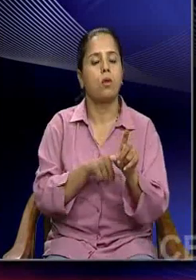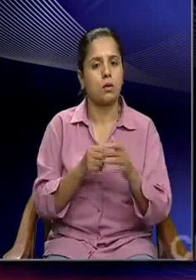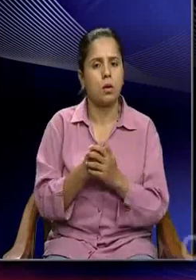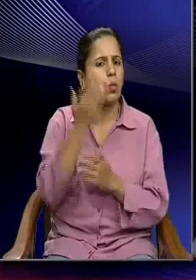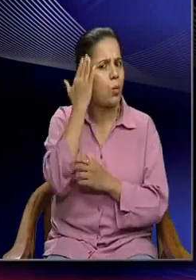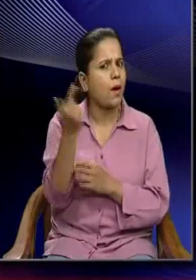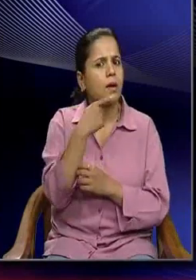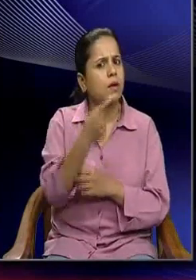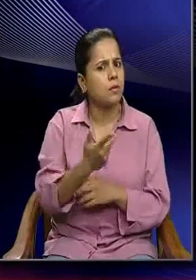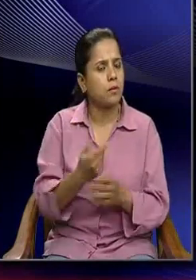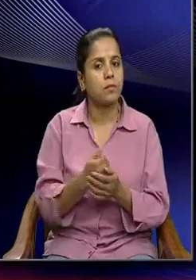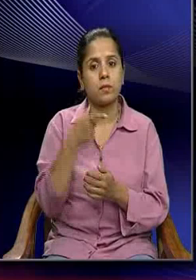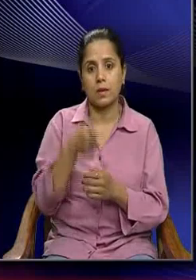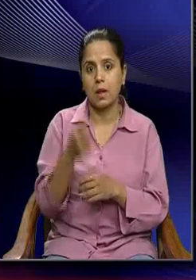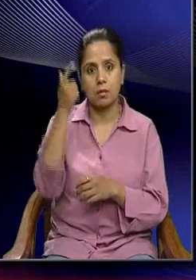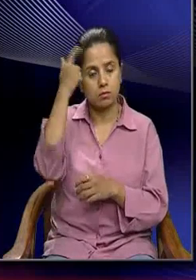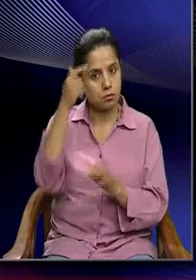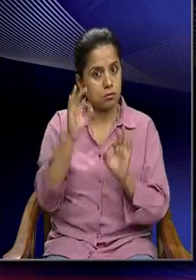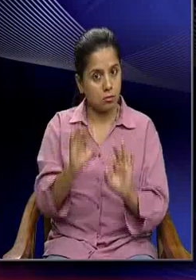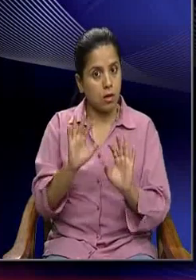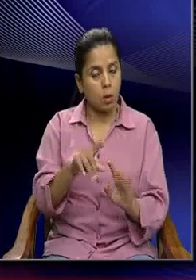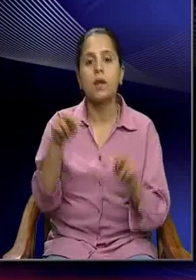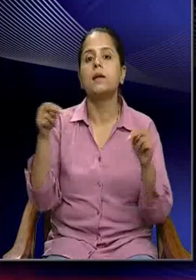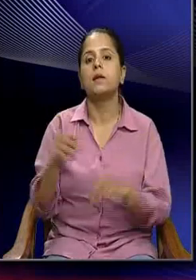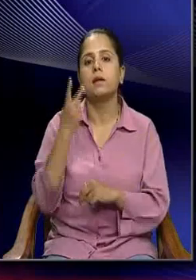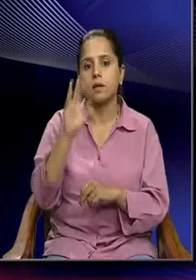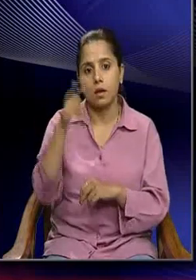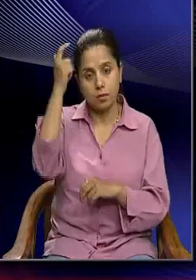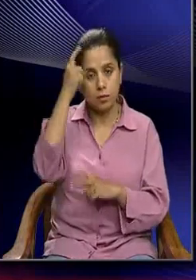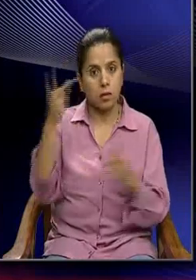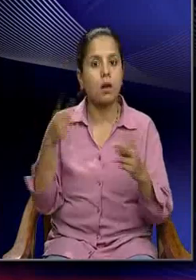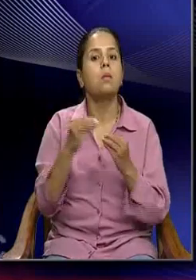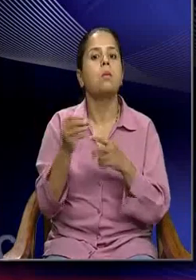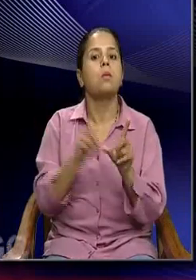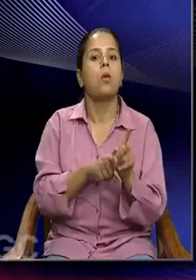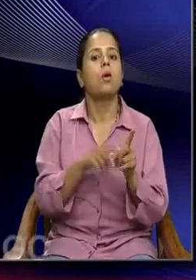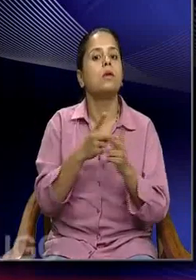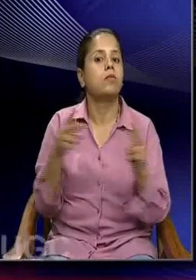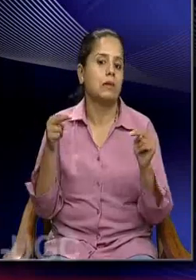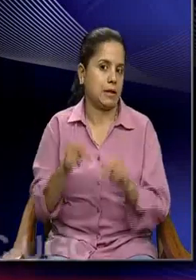Why? Because a sound mind needs a sound body.